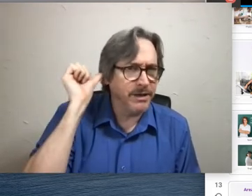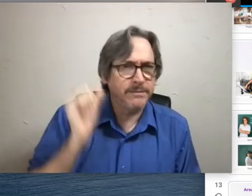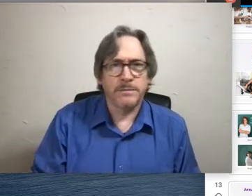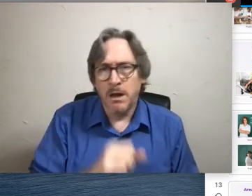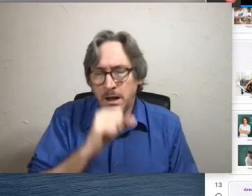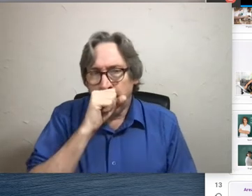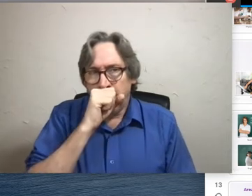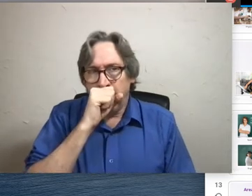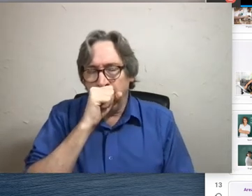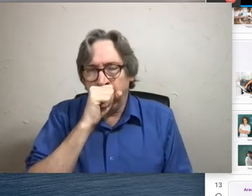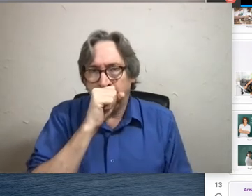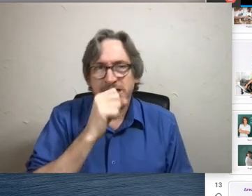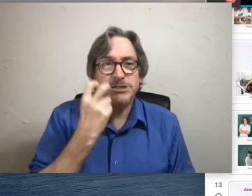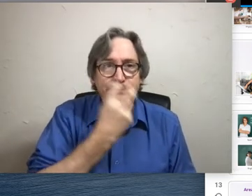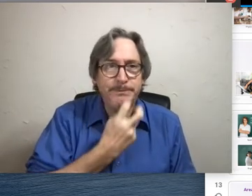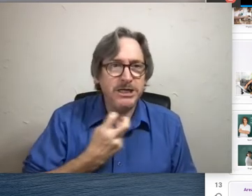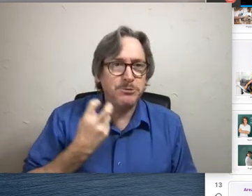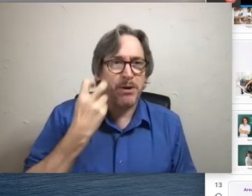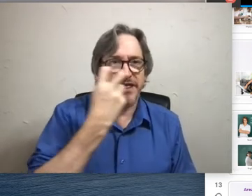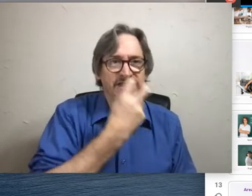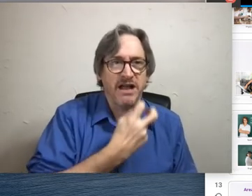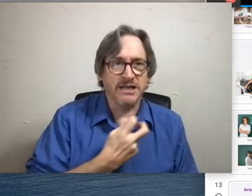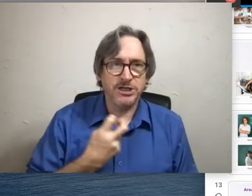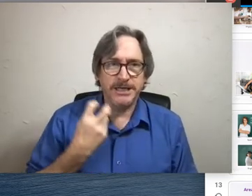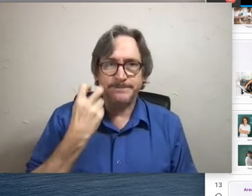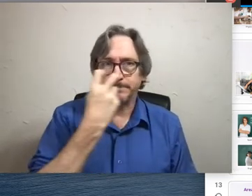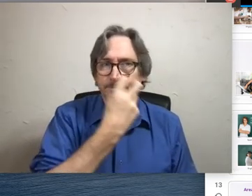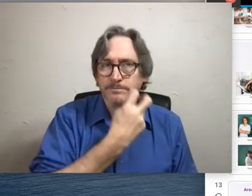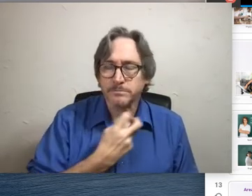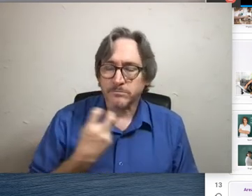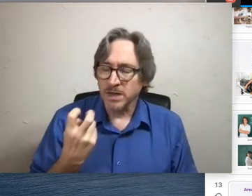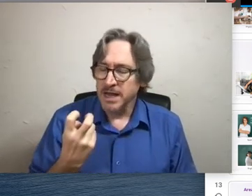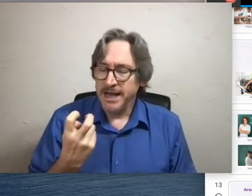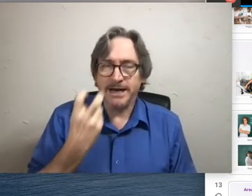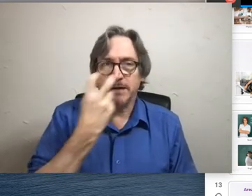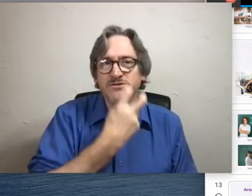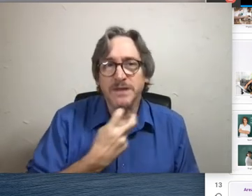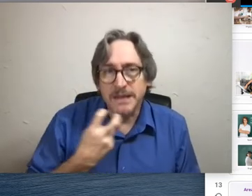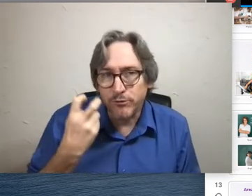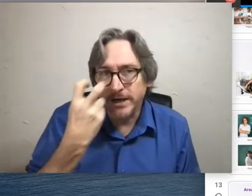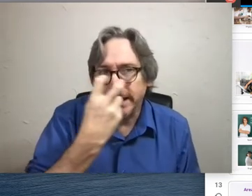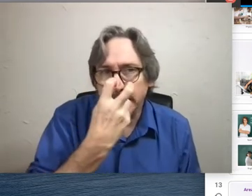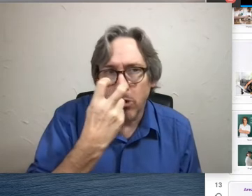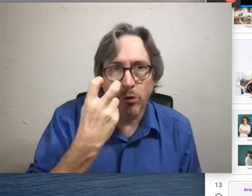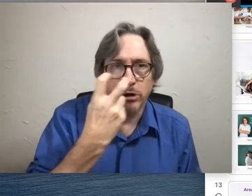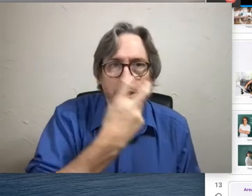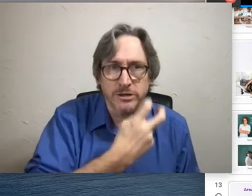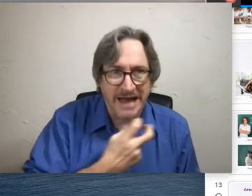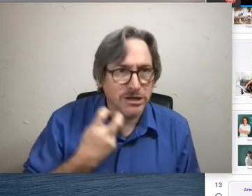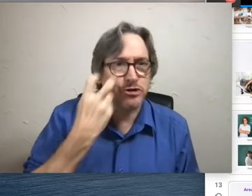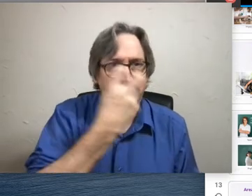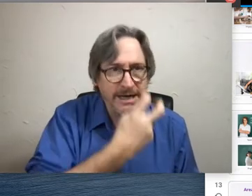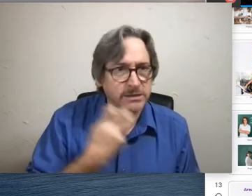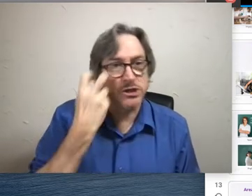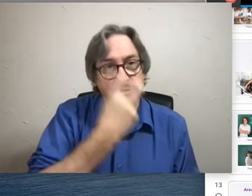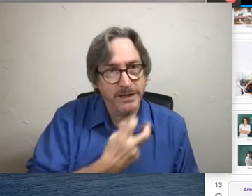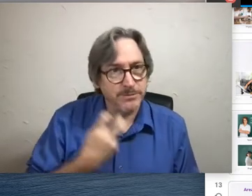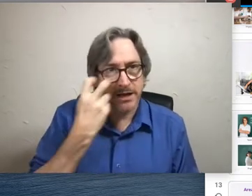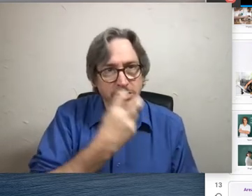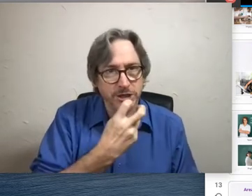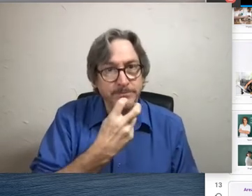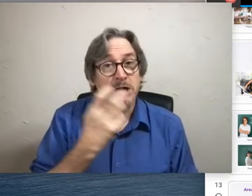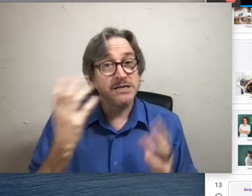up in it. Speech pathology, and it comes from lip reading or that training, so